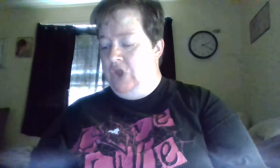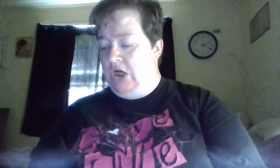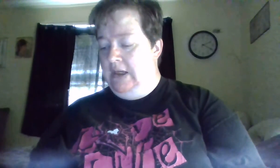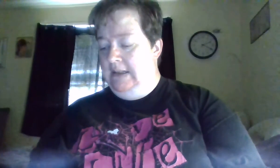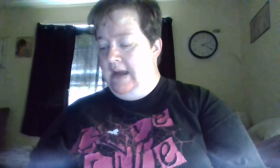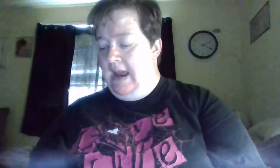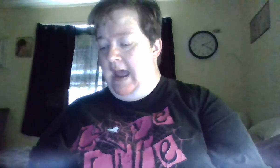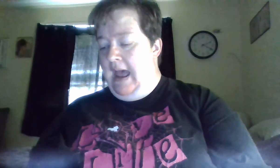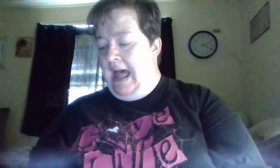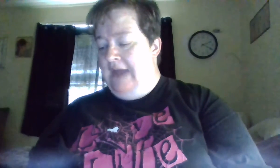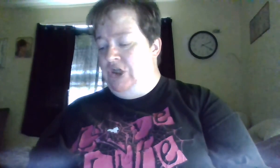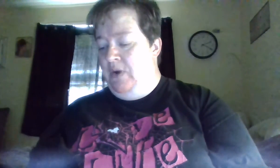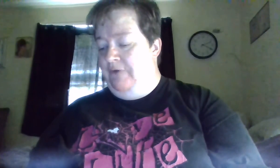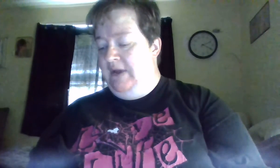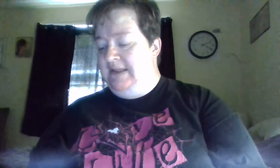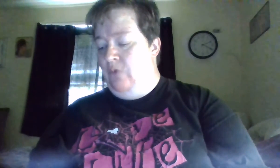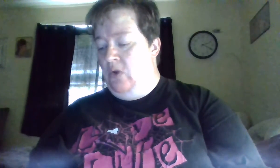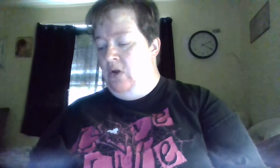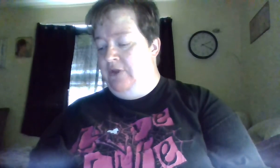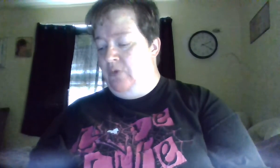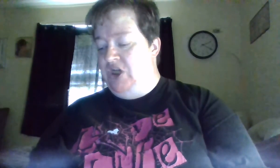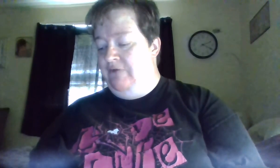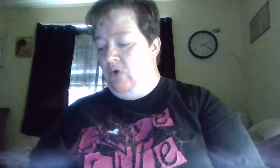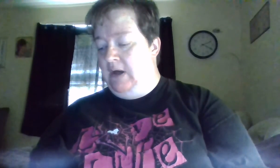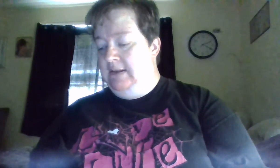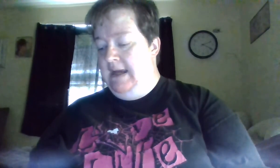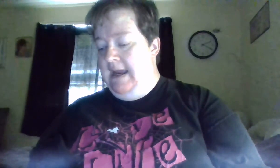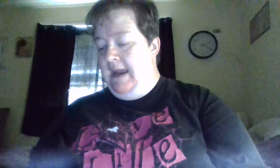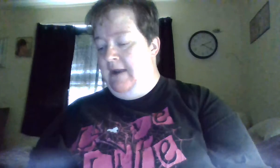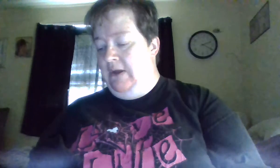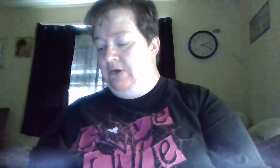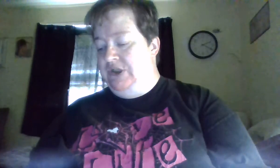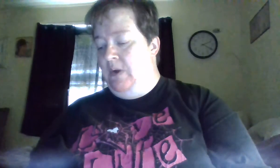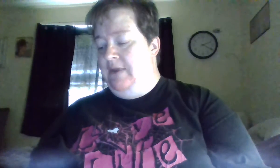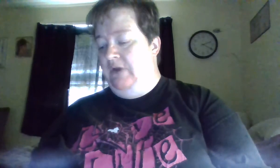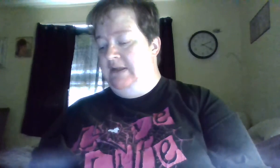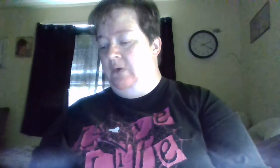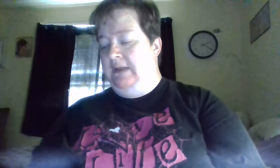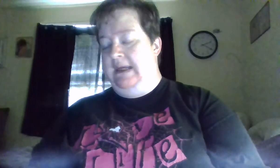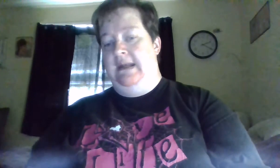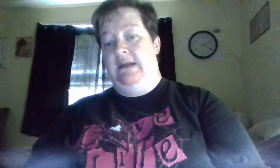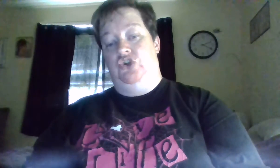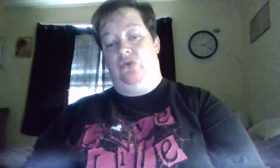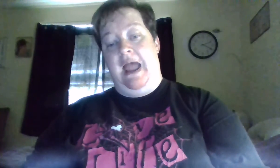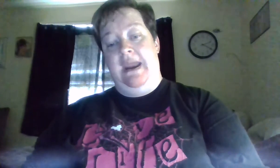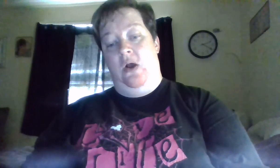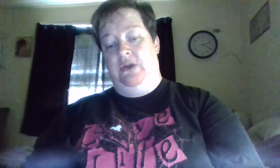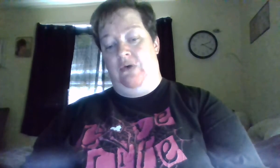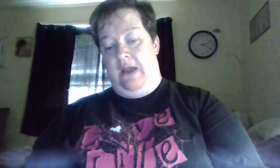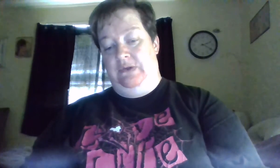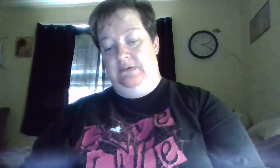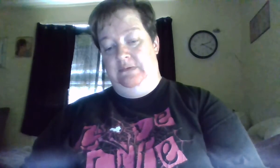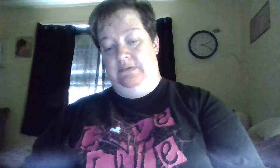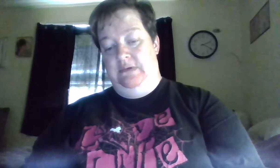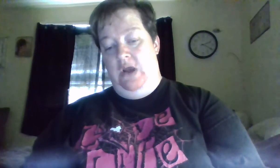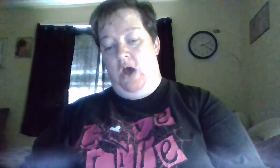look, I shall put a fleece of wool on the threshing floor, and if there is dew on the fleece only, and it is dry on the ground, on